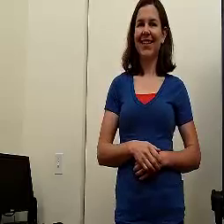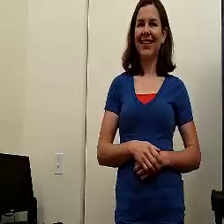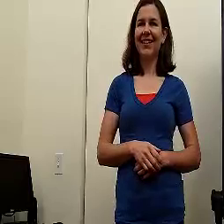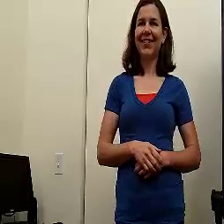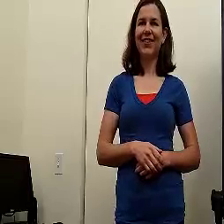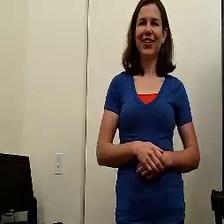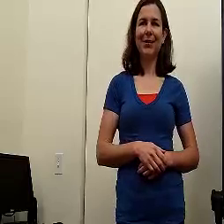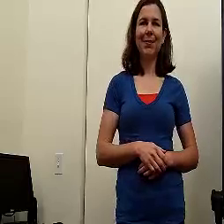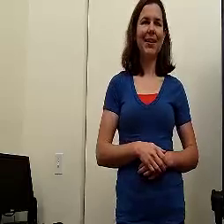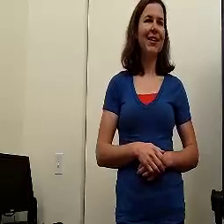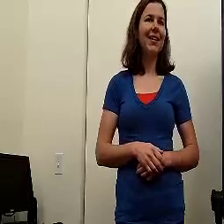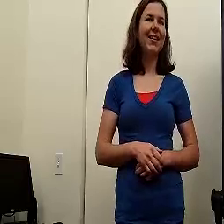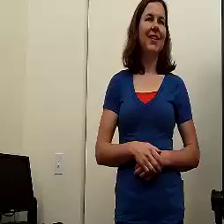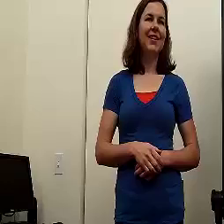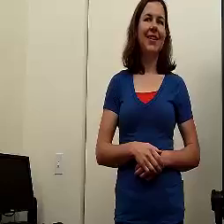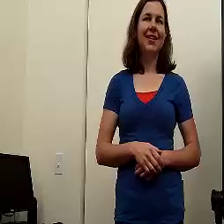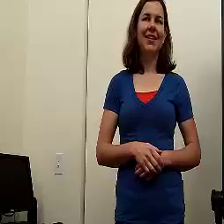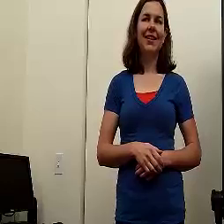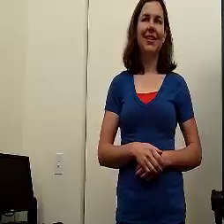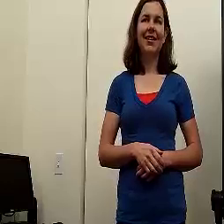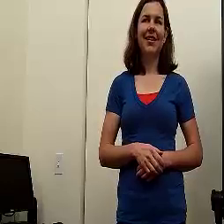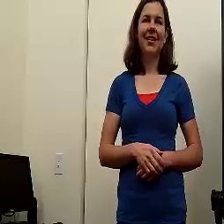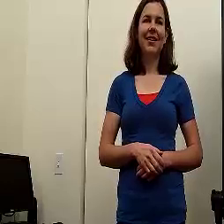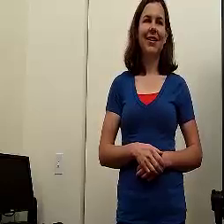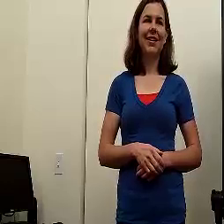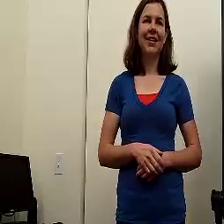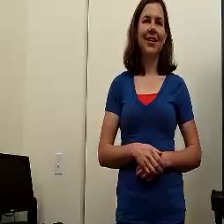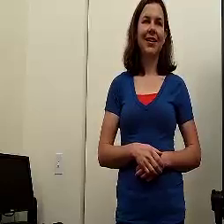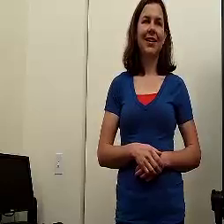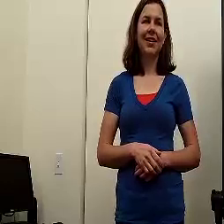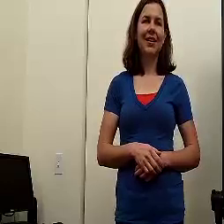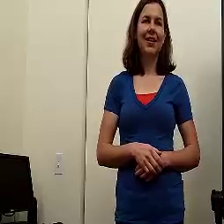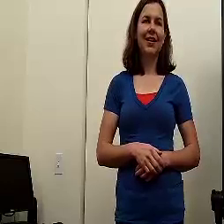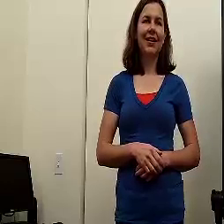Sunday, you're doing chip. No, I'm not chip. Oh.